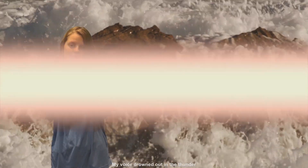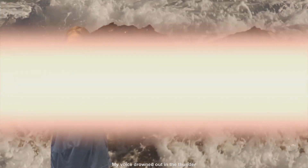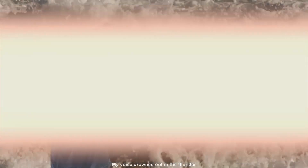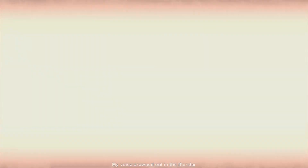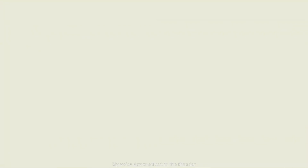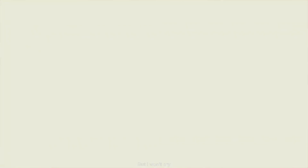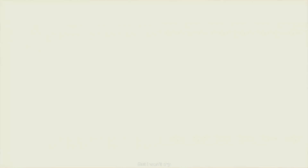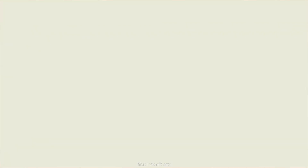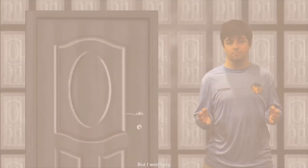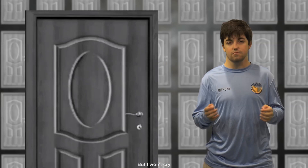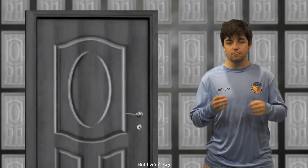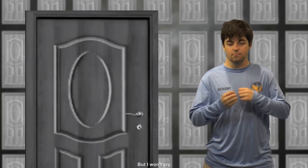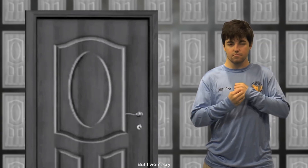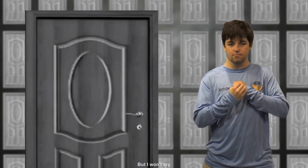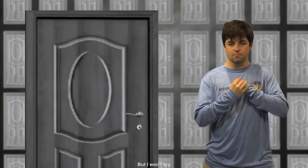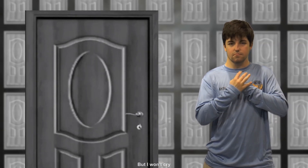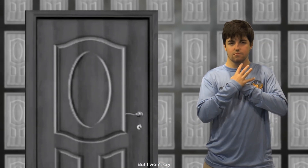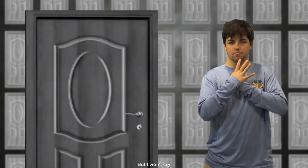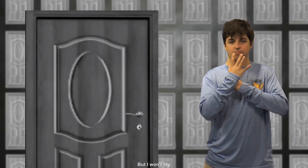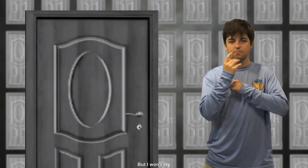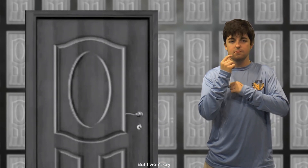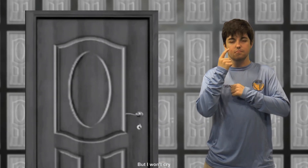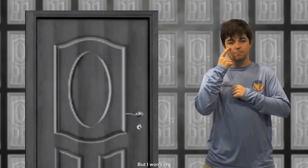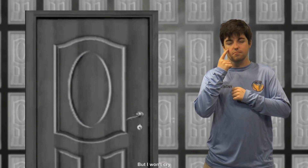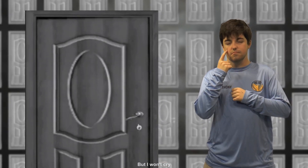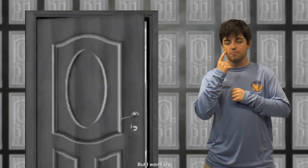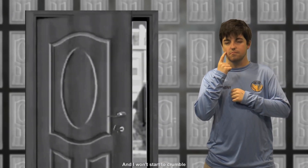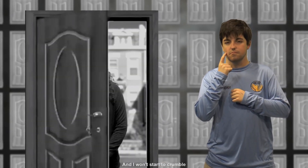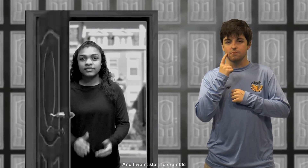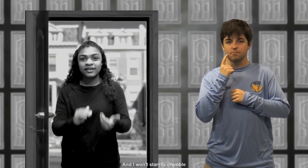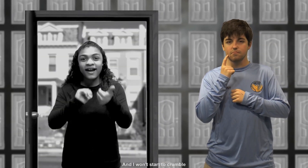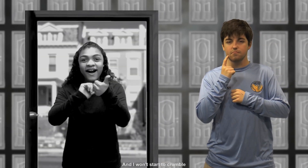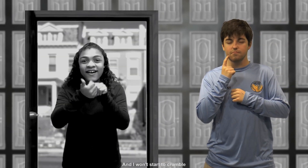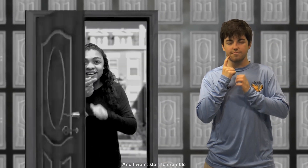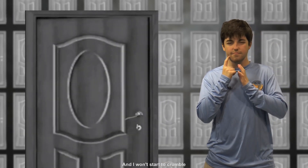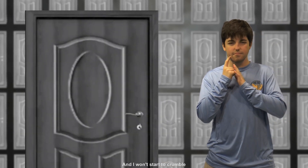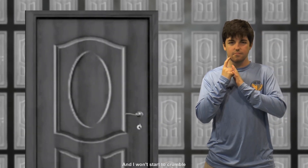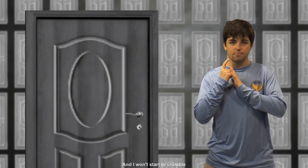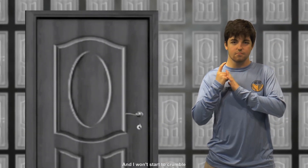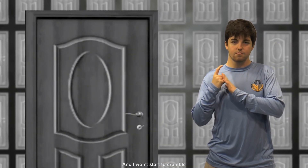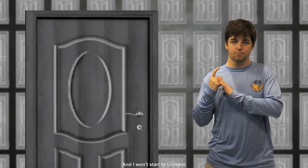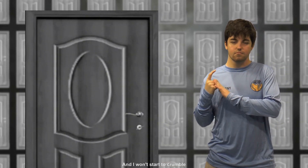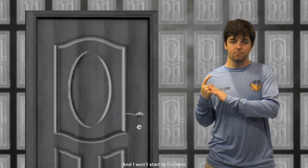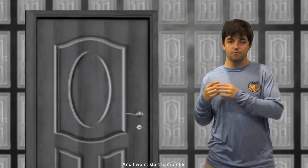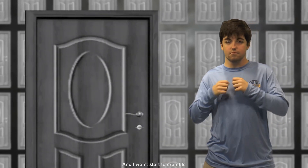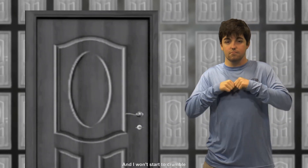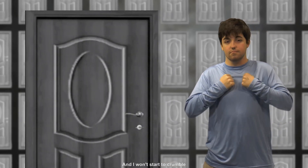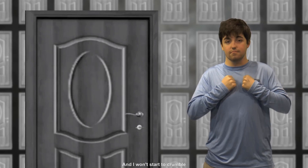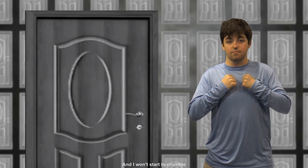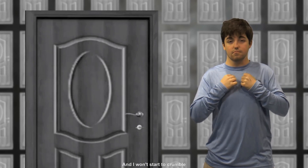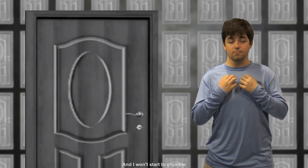But I won't cry And I won't start to crumble